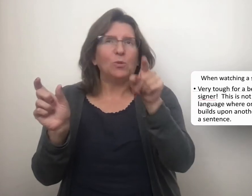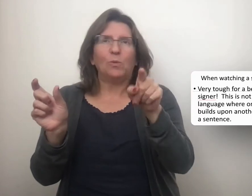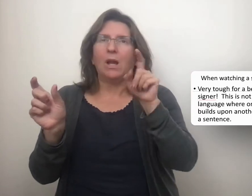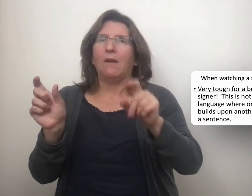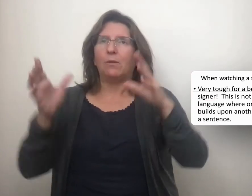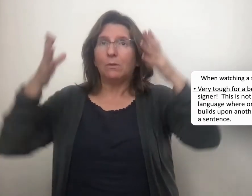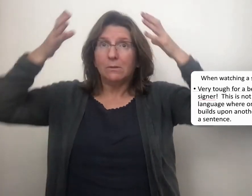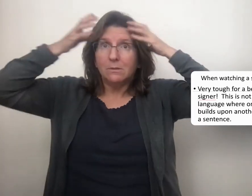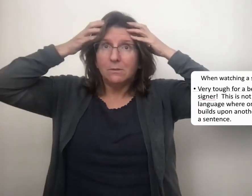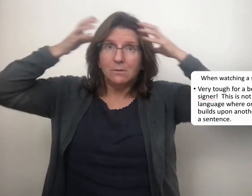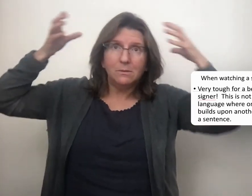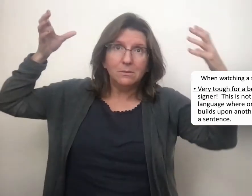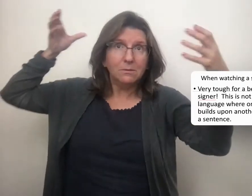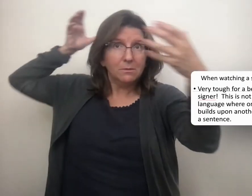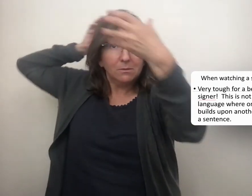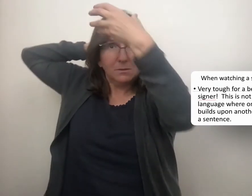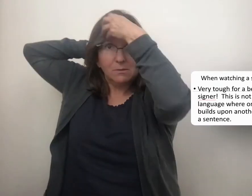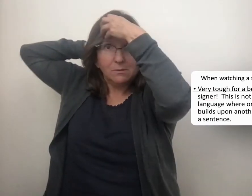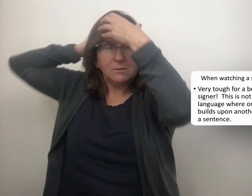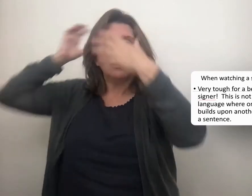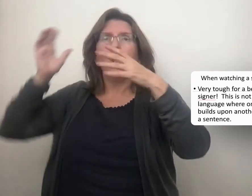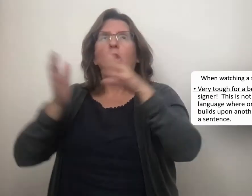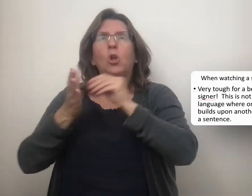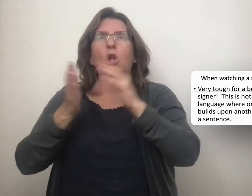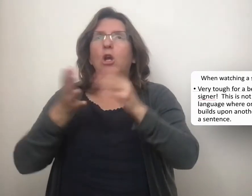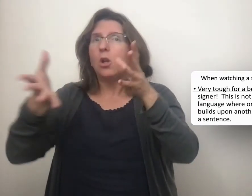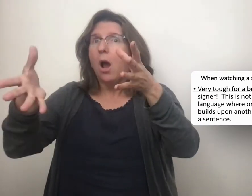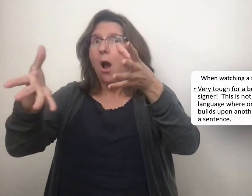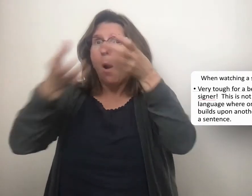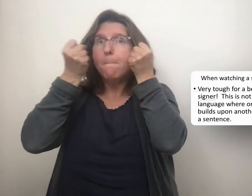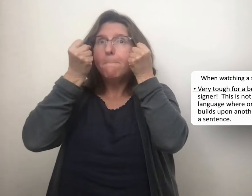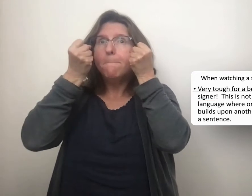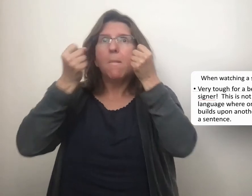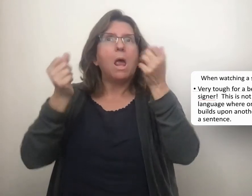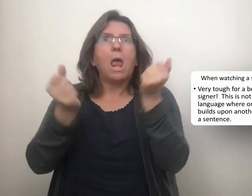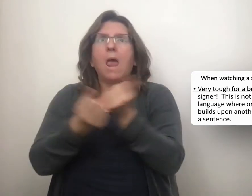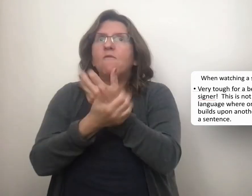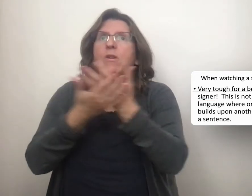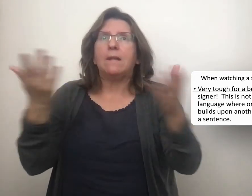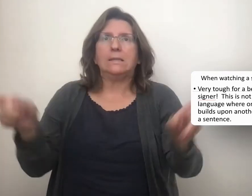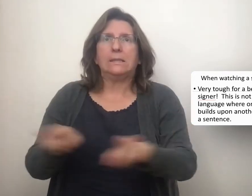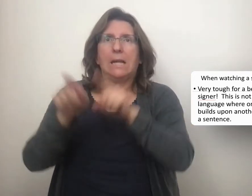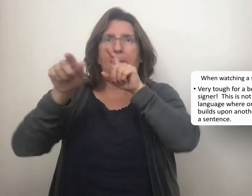You'll learn to get into a new headspace where you are visually taking in multiple signals at the same time.